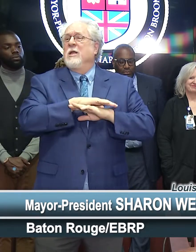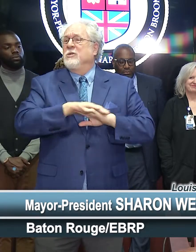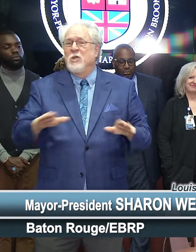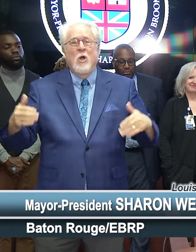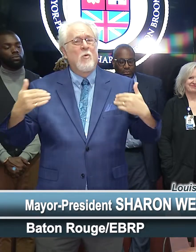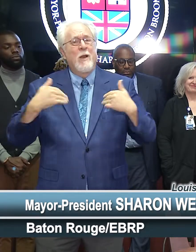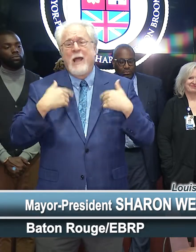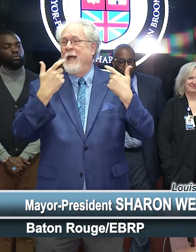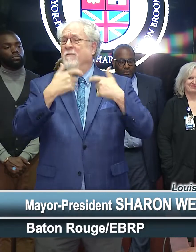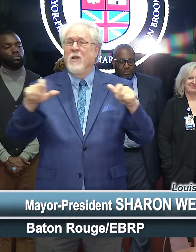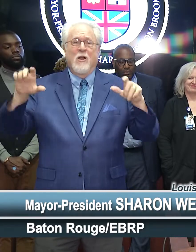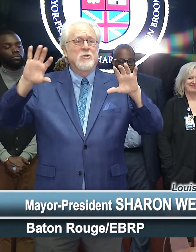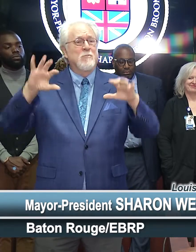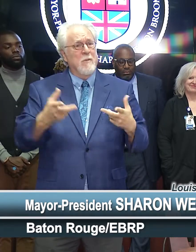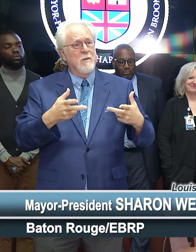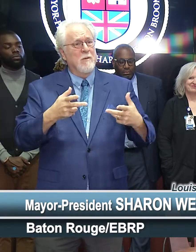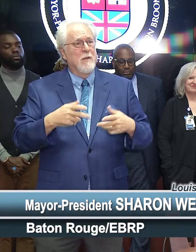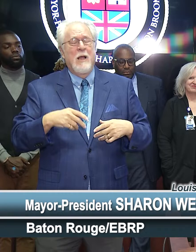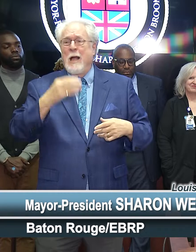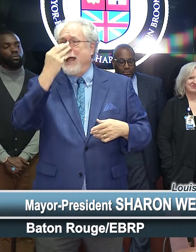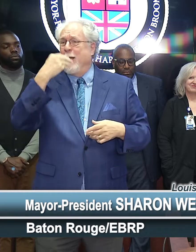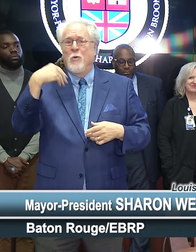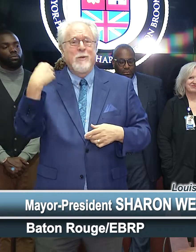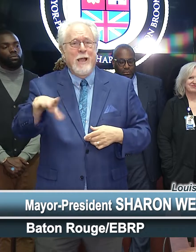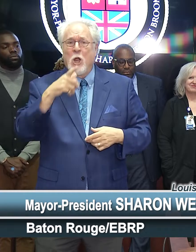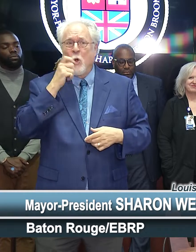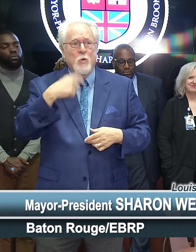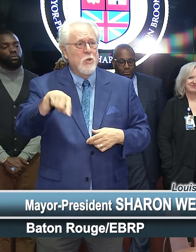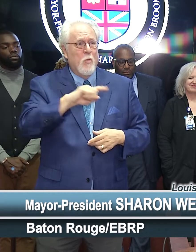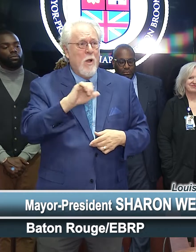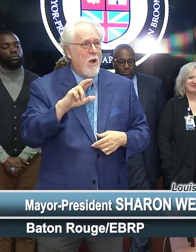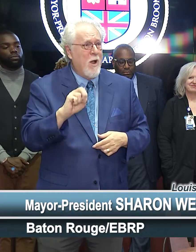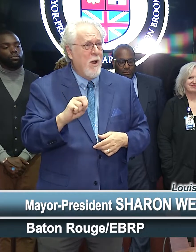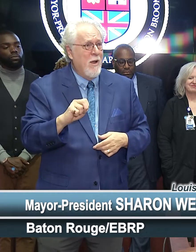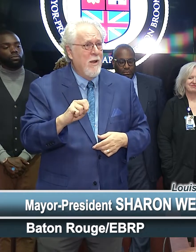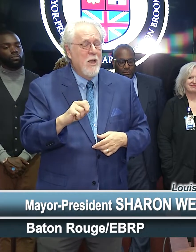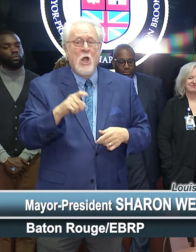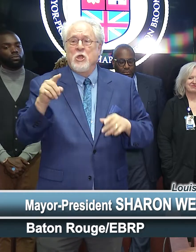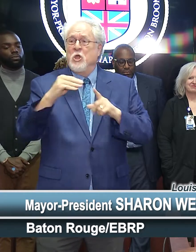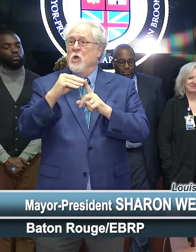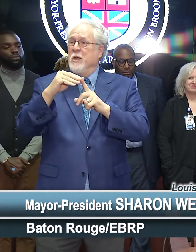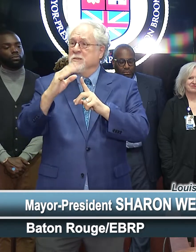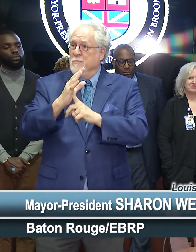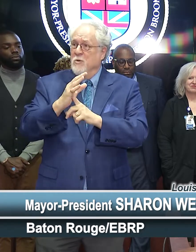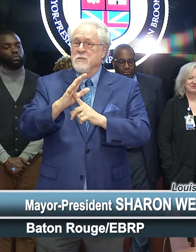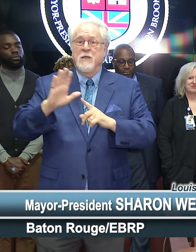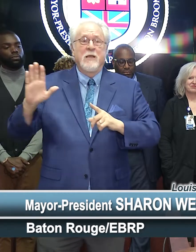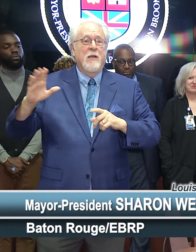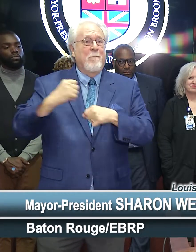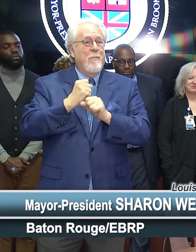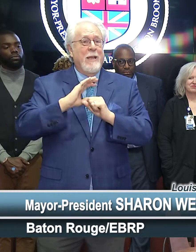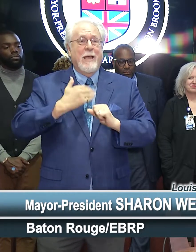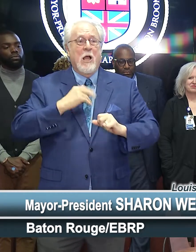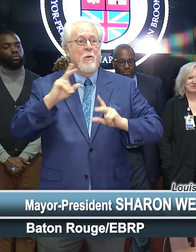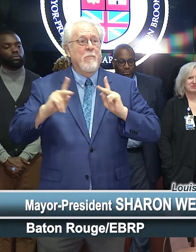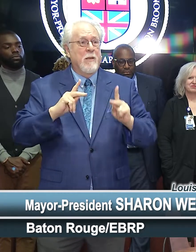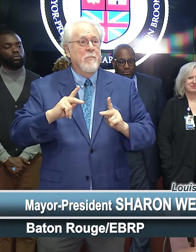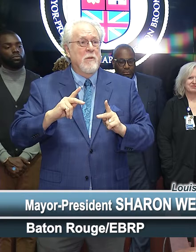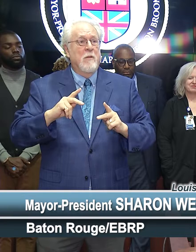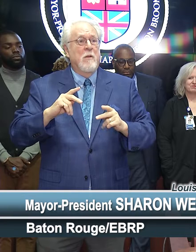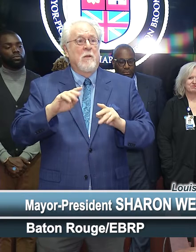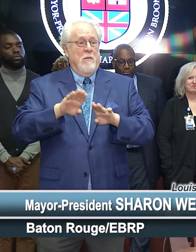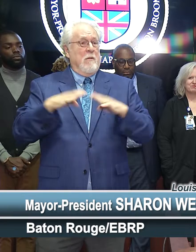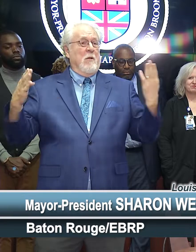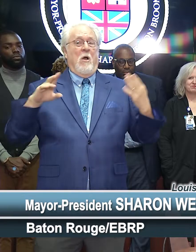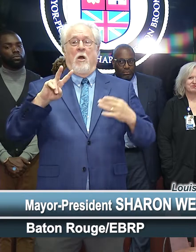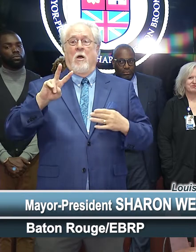have these large gatherings. I don't care who you are. You're making our population